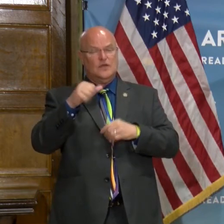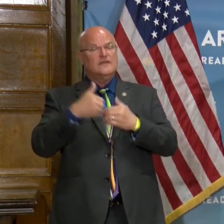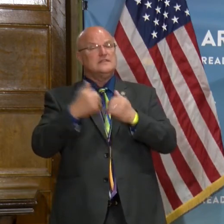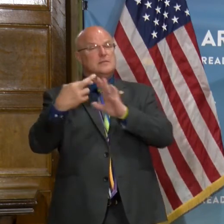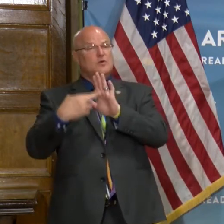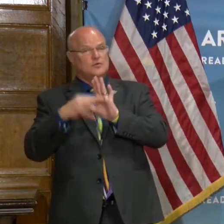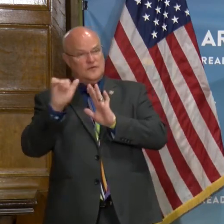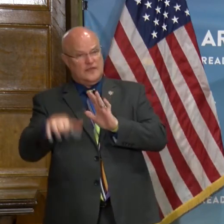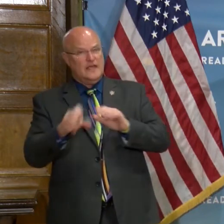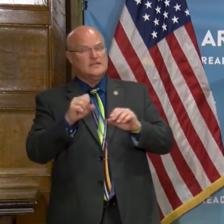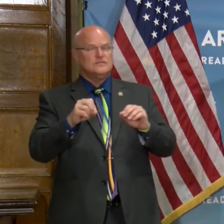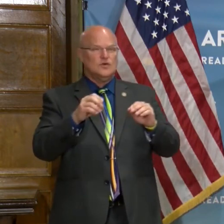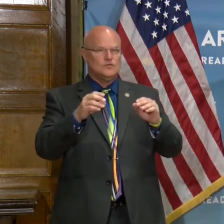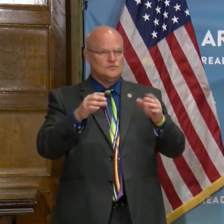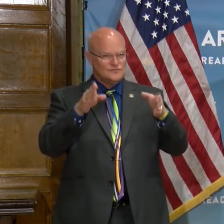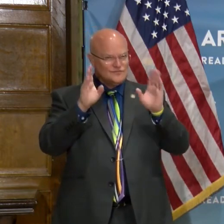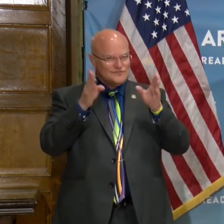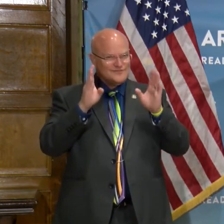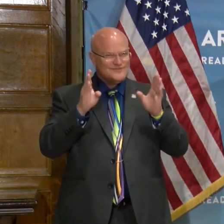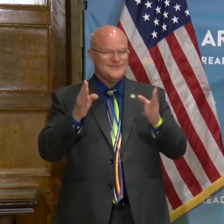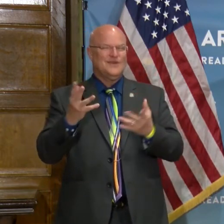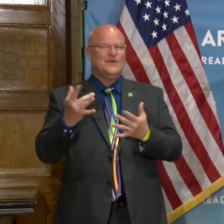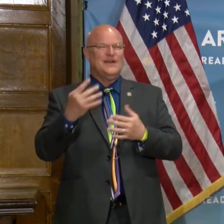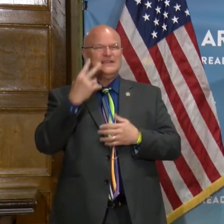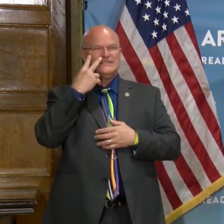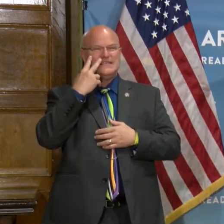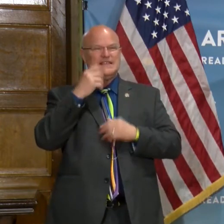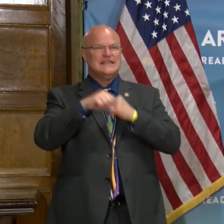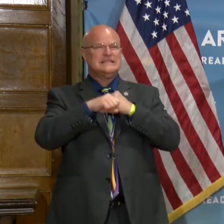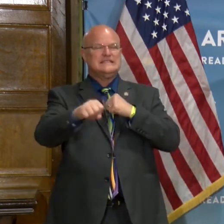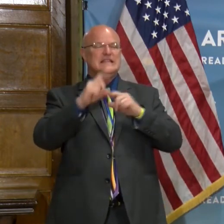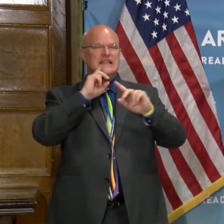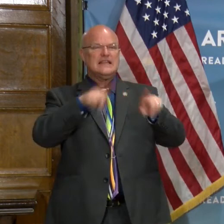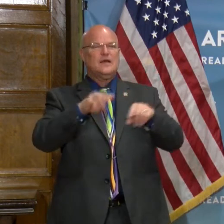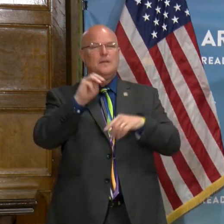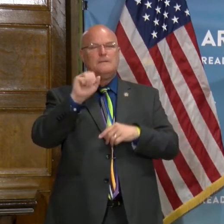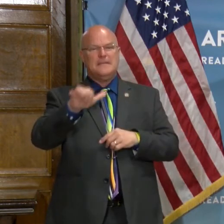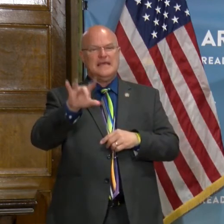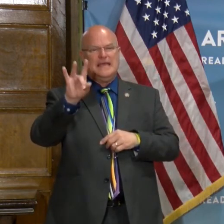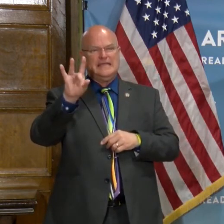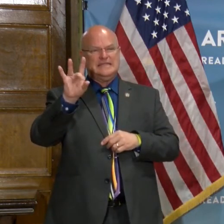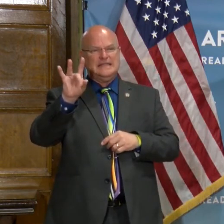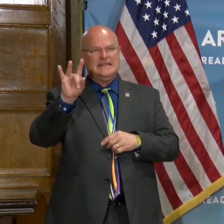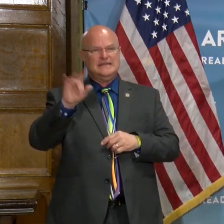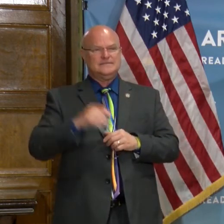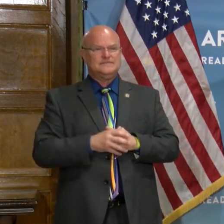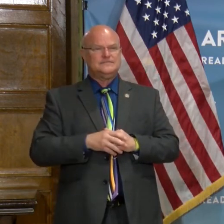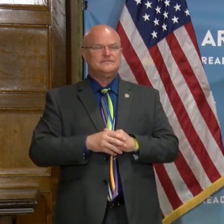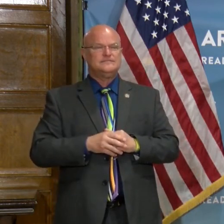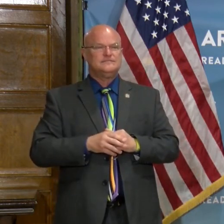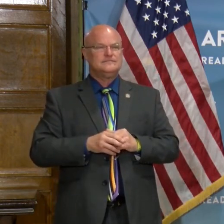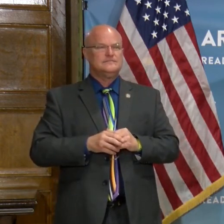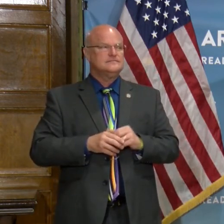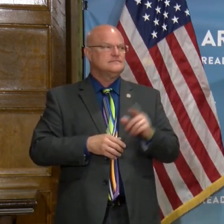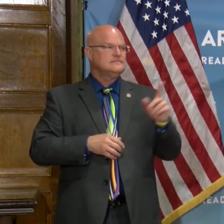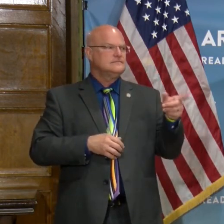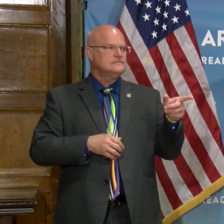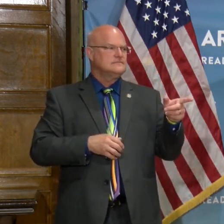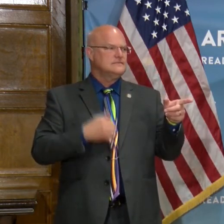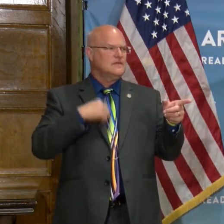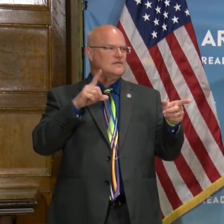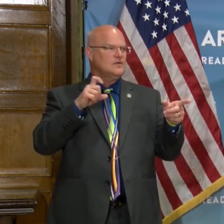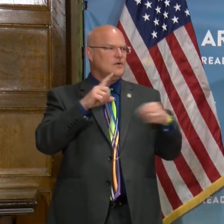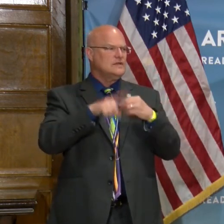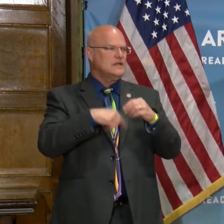So just stay tuned in terms of the extent of that announcement on May 18th. Leslie. I have a